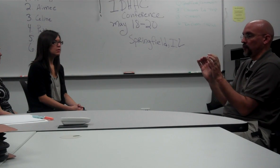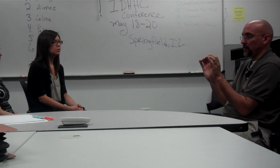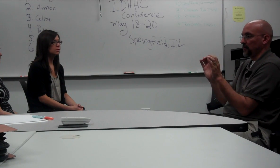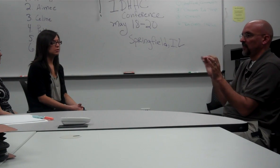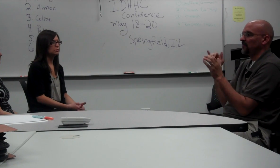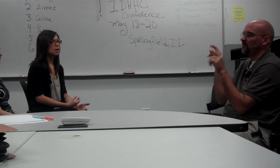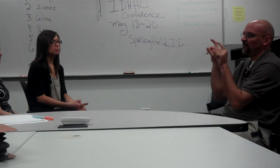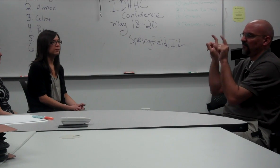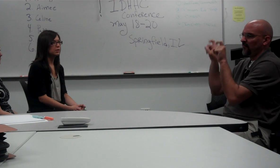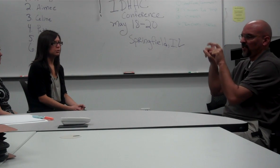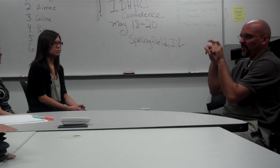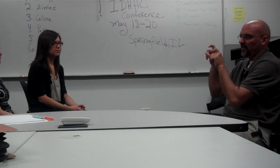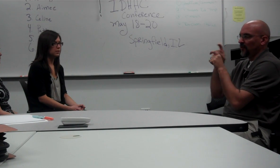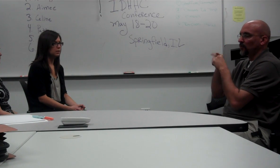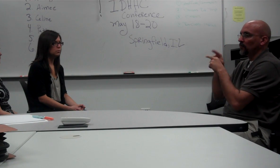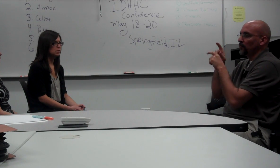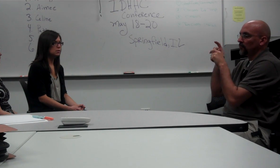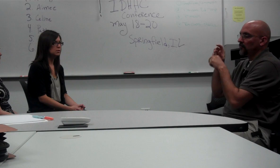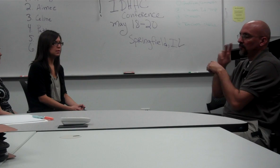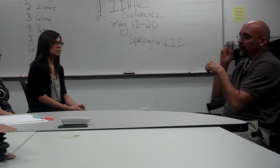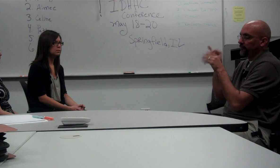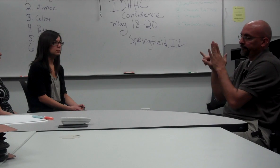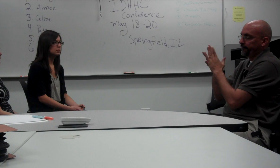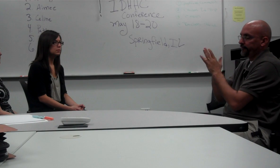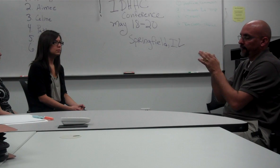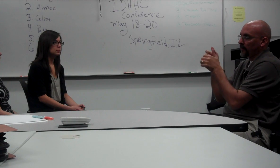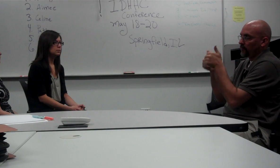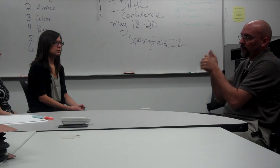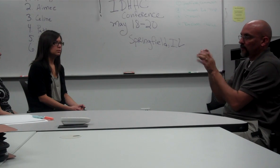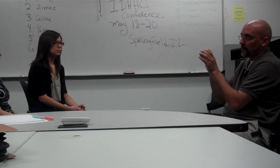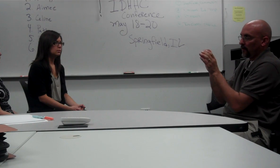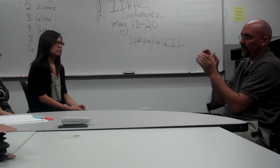you can provide your certificate, which is a test.